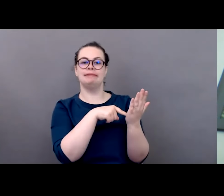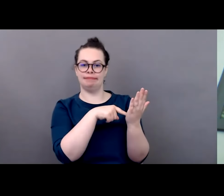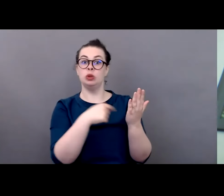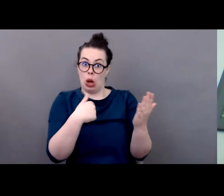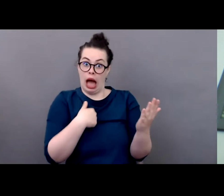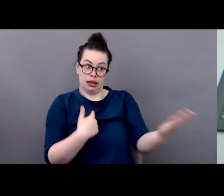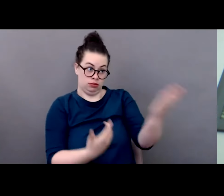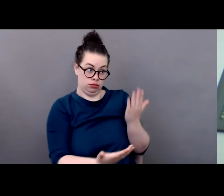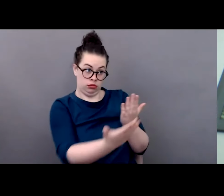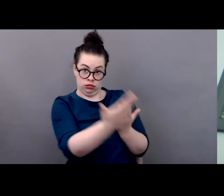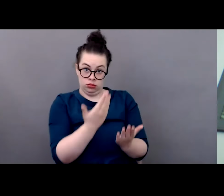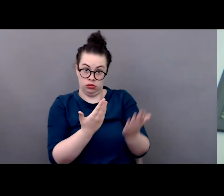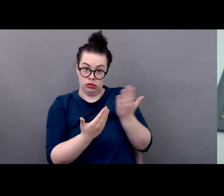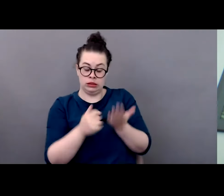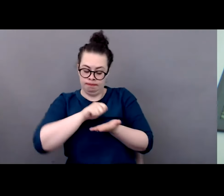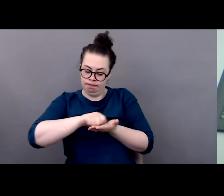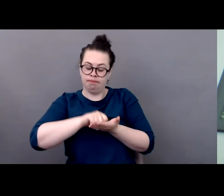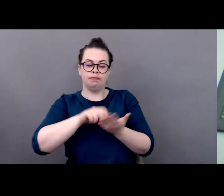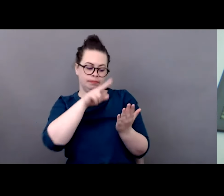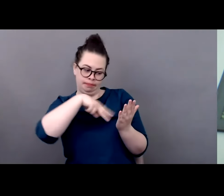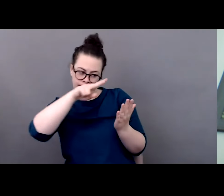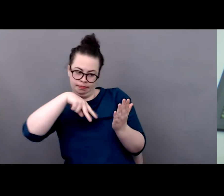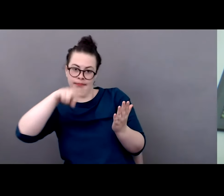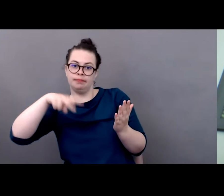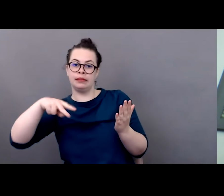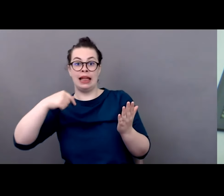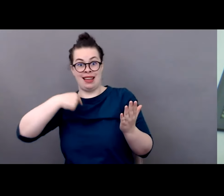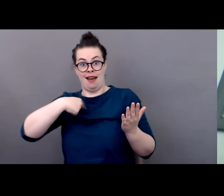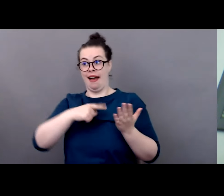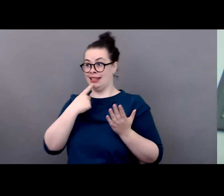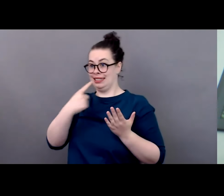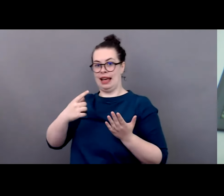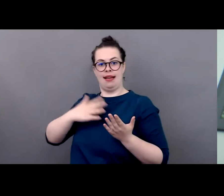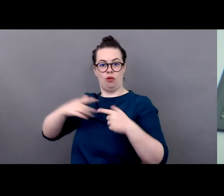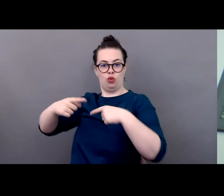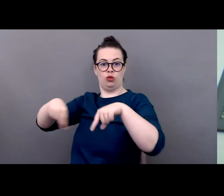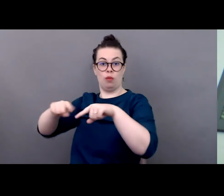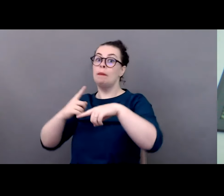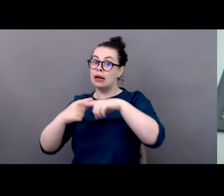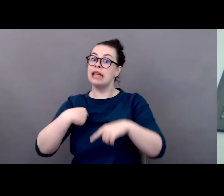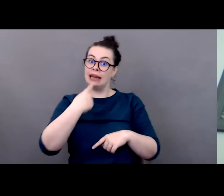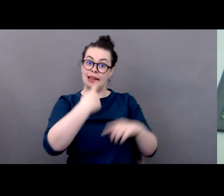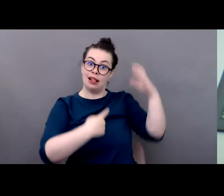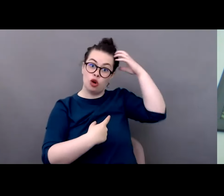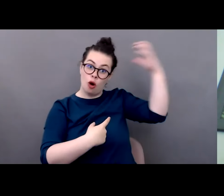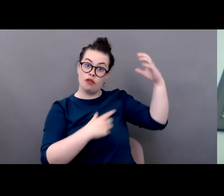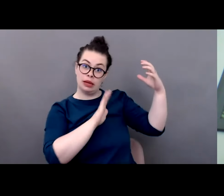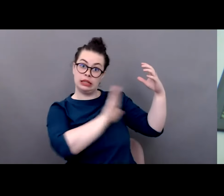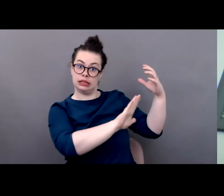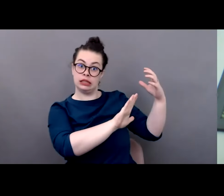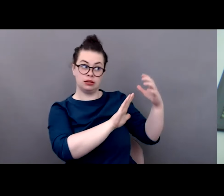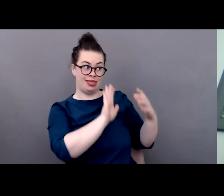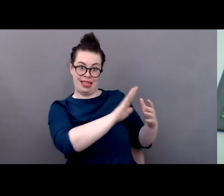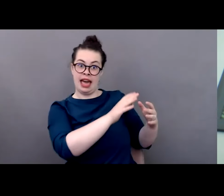good questions to the official delegation. And the outcome of all that was the concluding observations